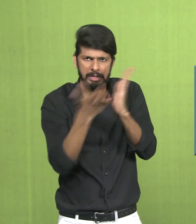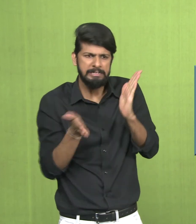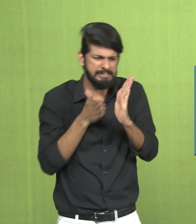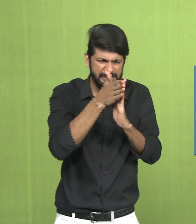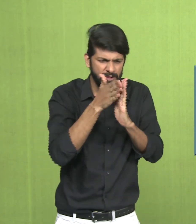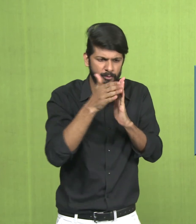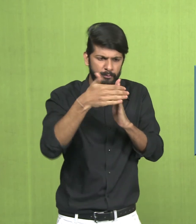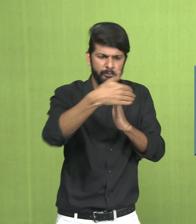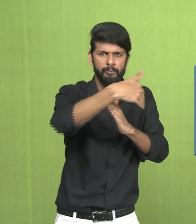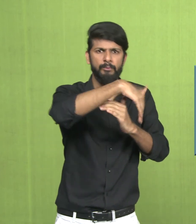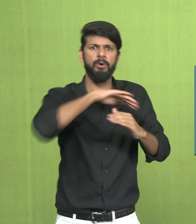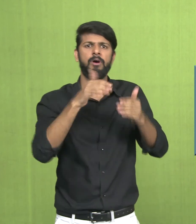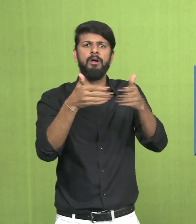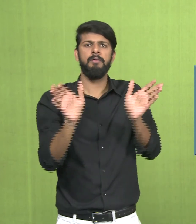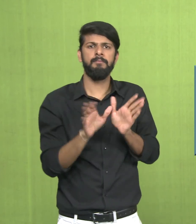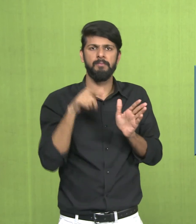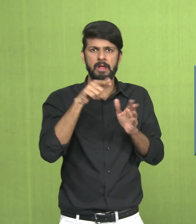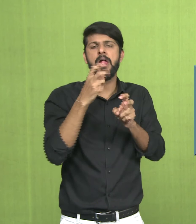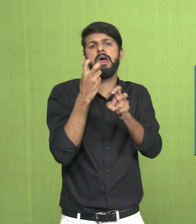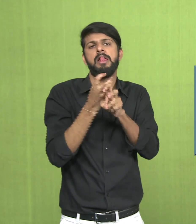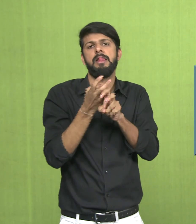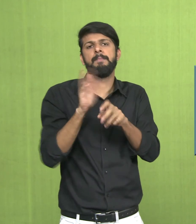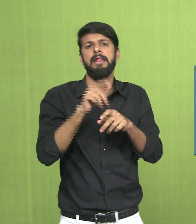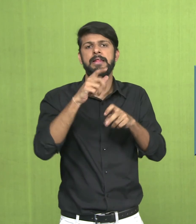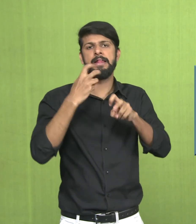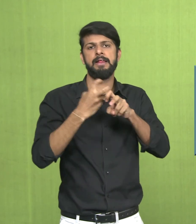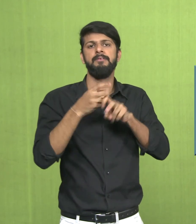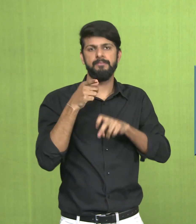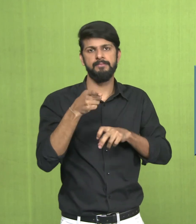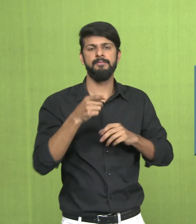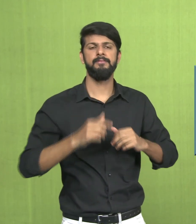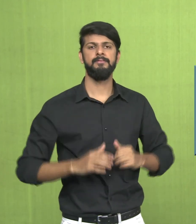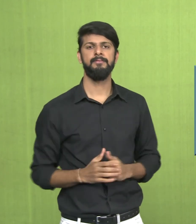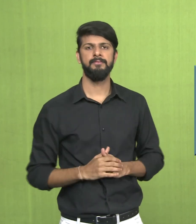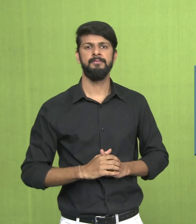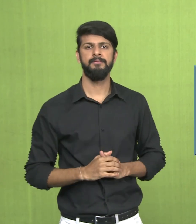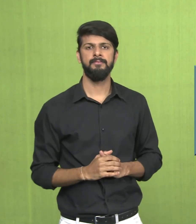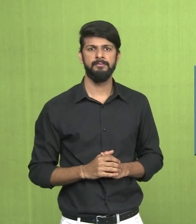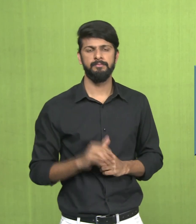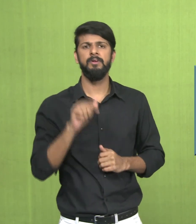manipulate in terms of cutting across, chiseling it, shaping it into various kind of things.